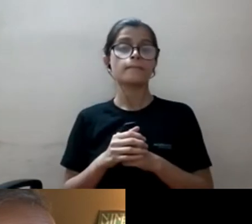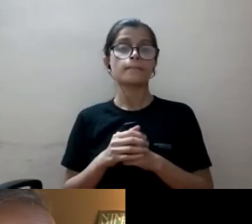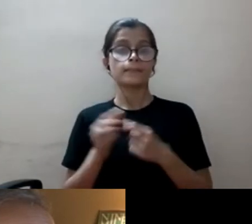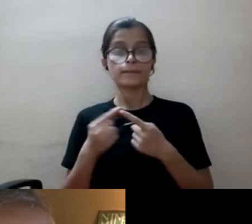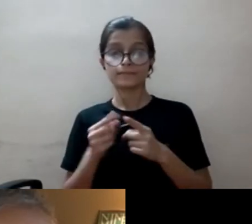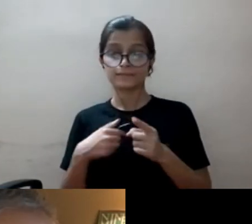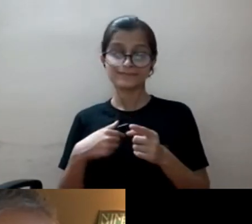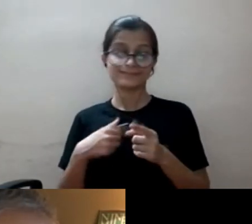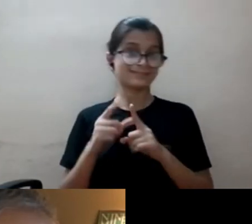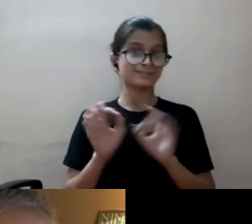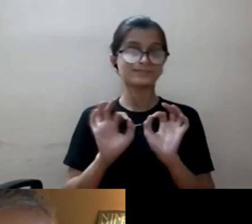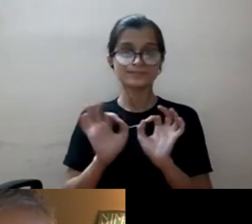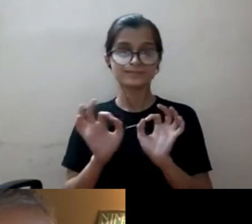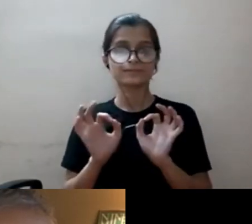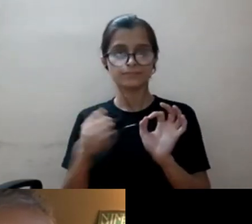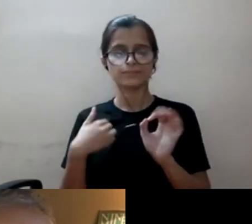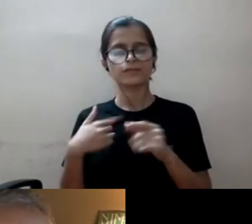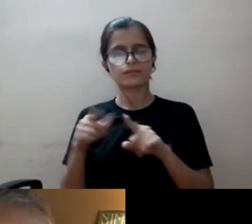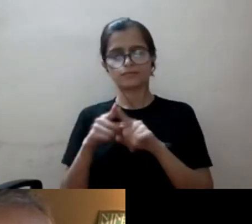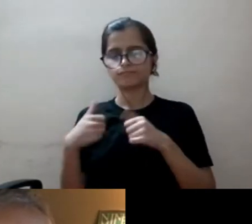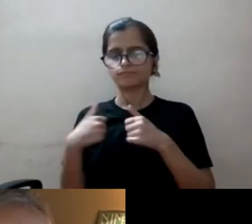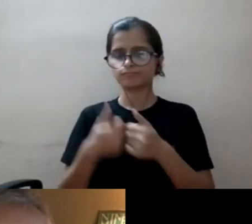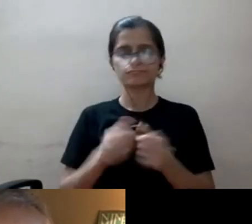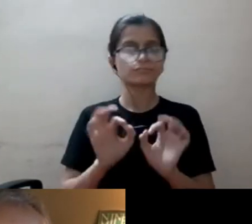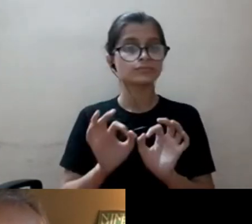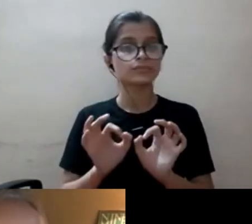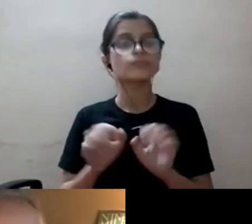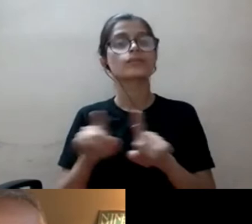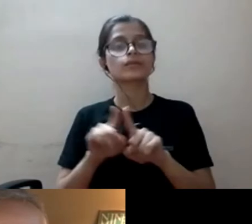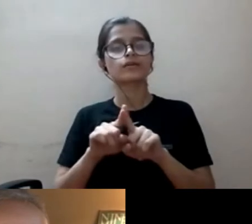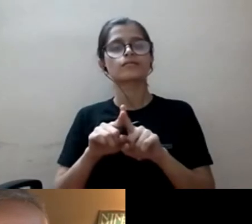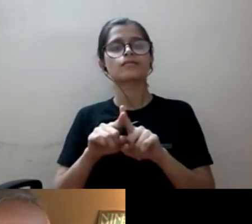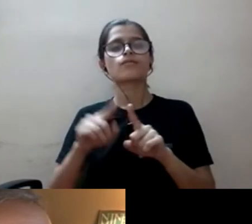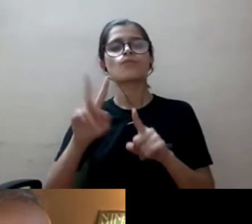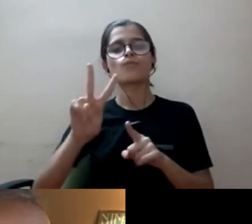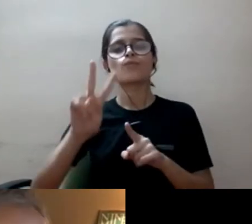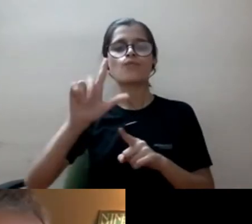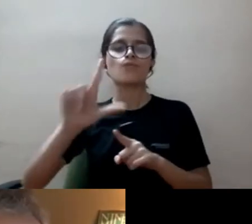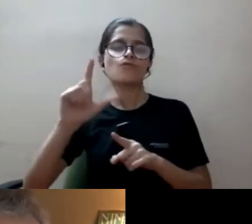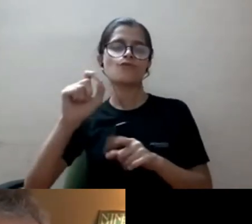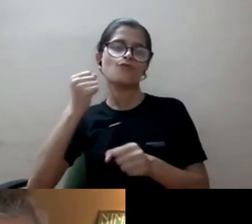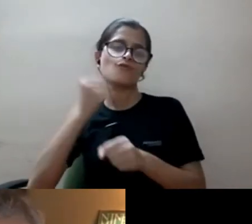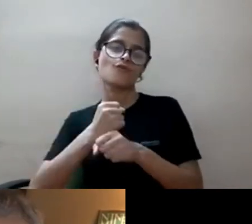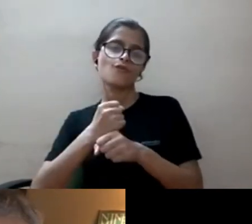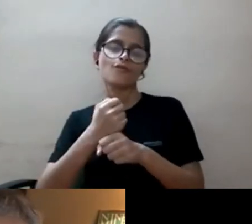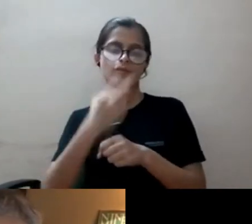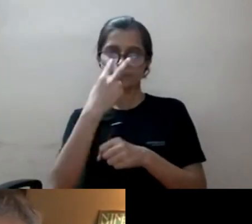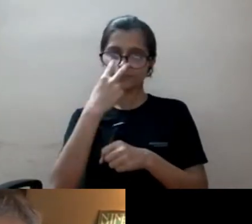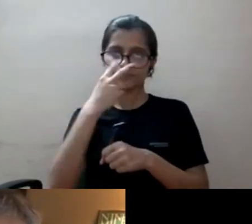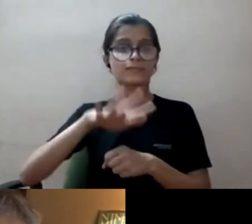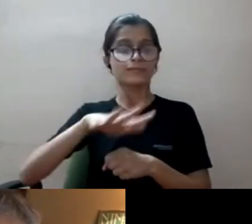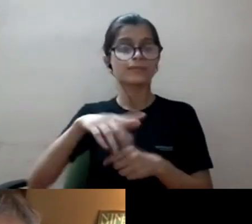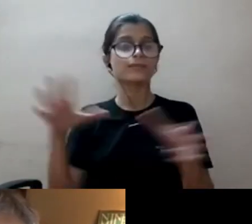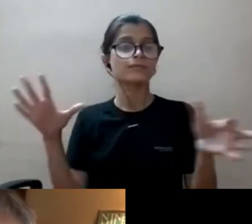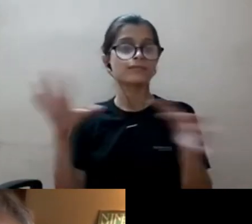done, and I must follow up now on, is his blog, daily blog, called The Planet of Blind, which I believe is quite well known. I asked